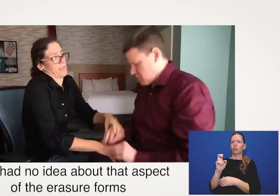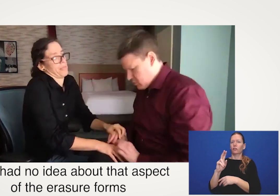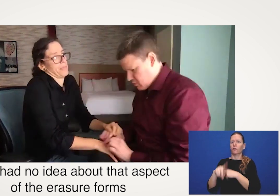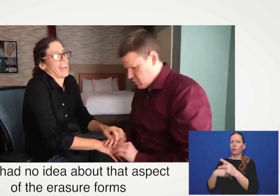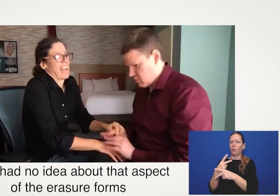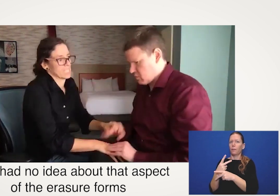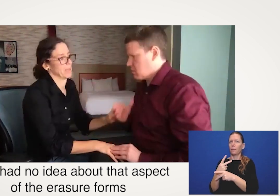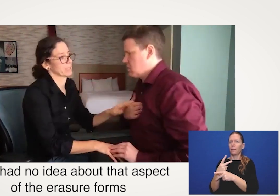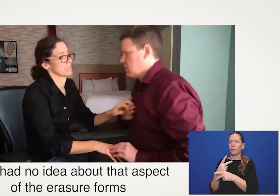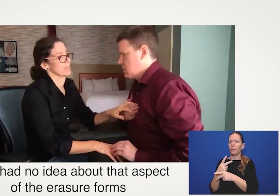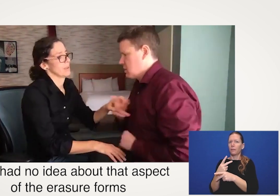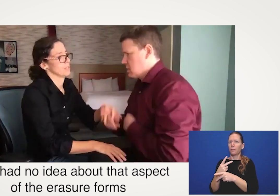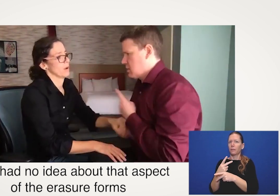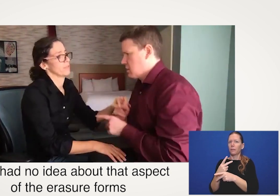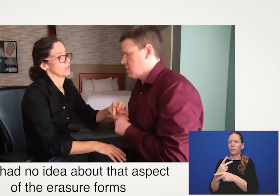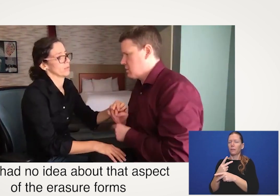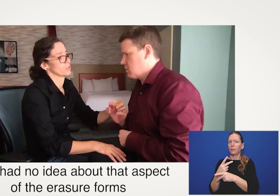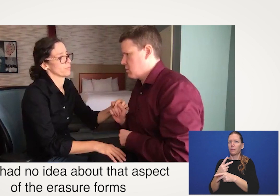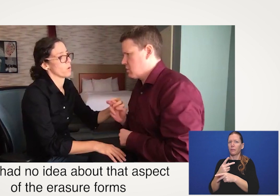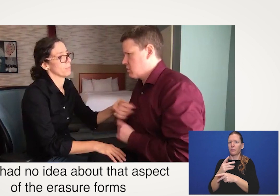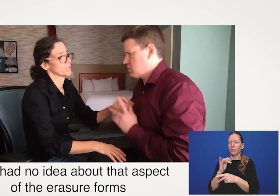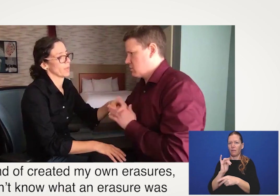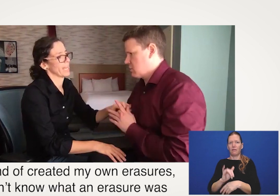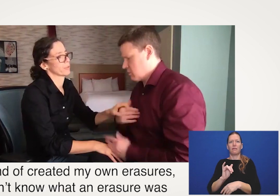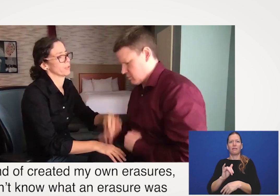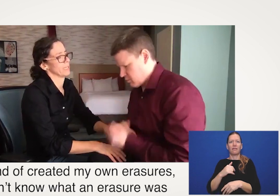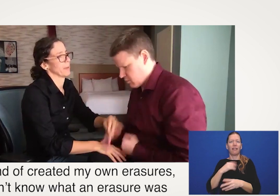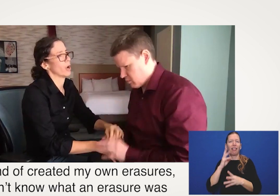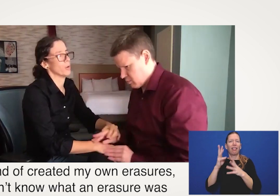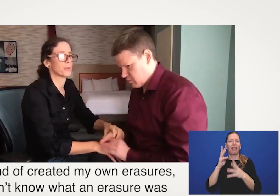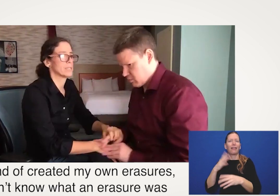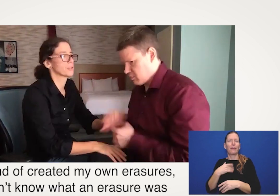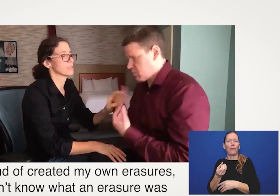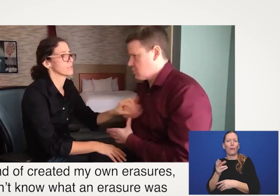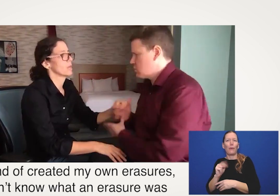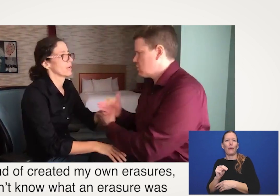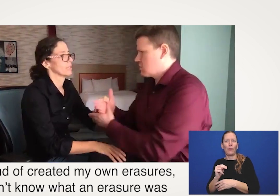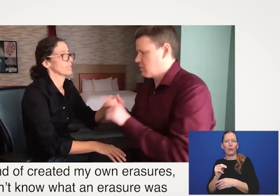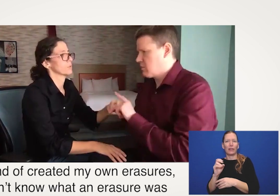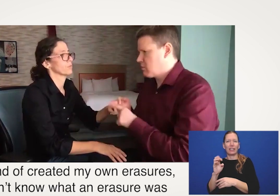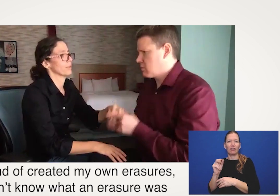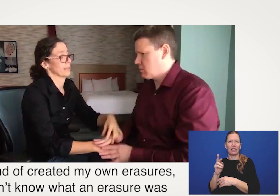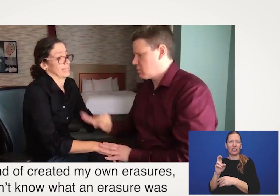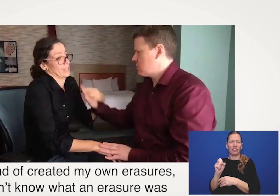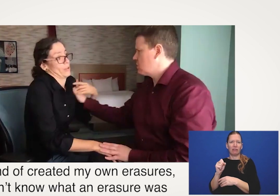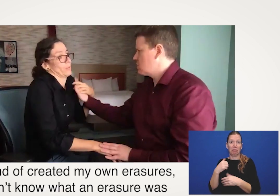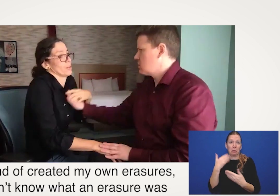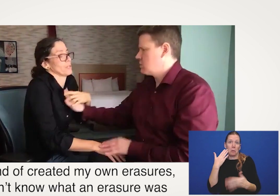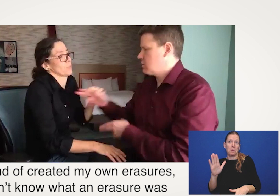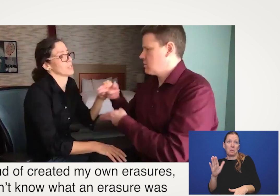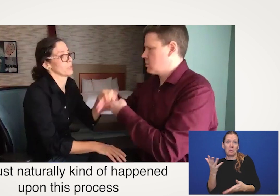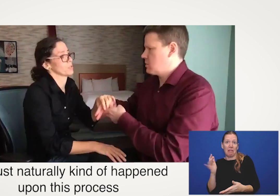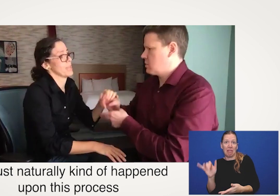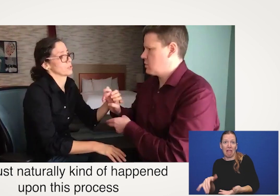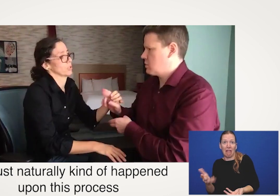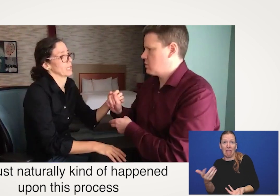about that aspect, you know, of the erasure form. So I kind of created my own erasures. I sort of, because I didn't know what an erasure